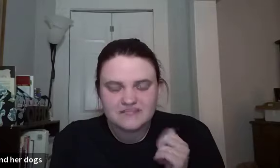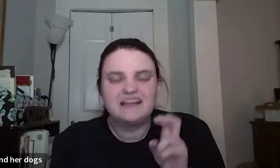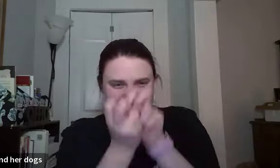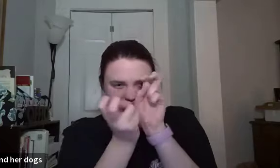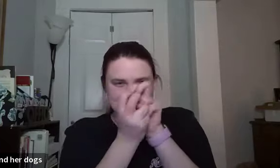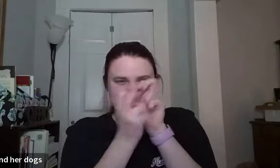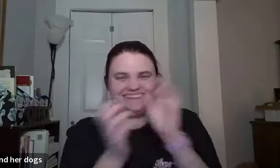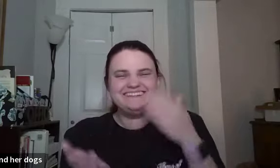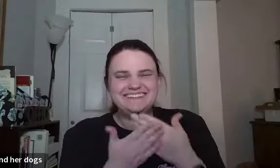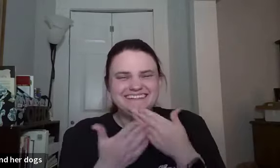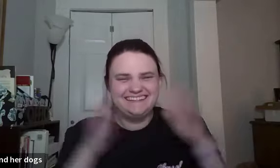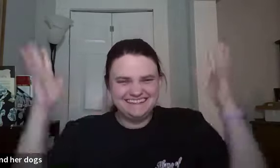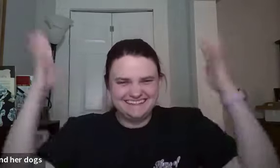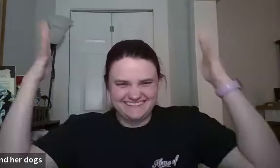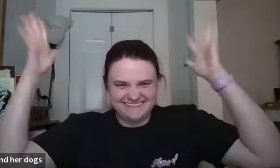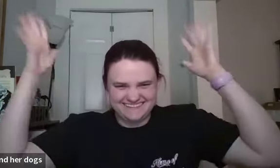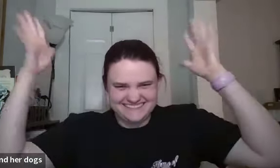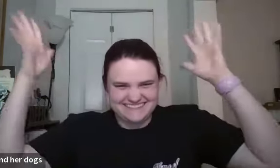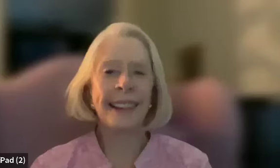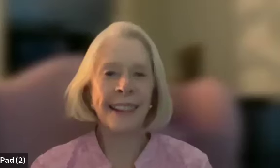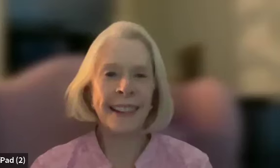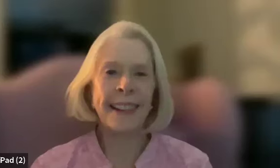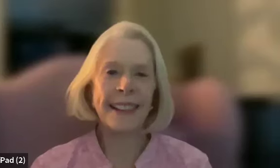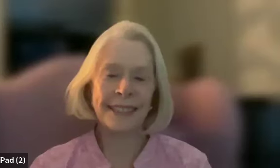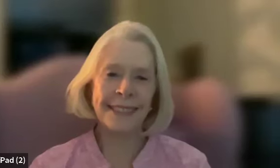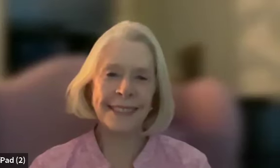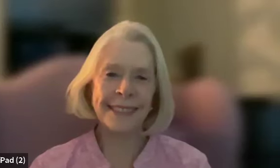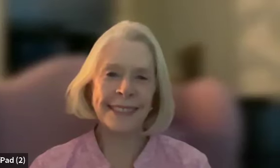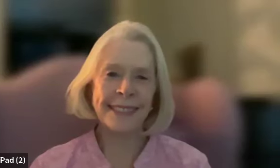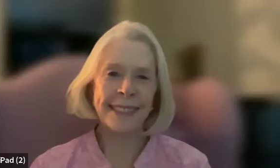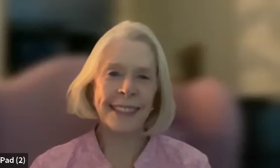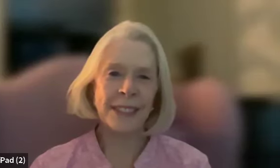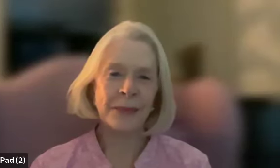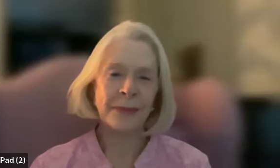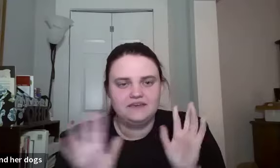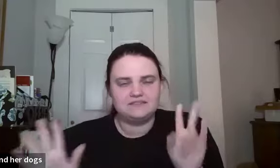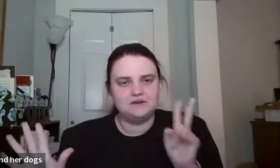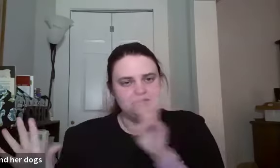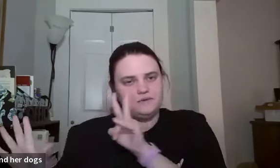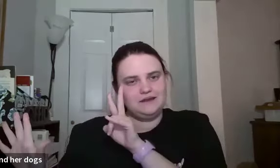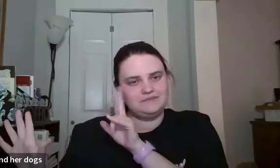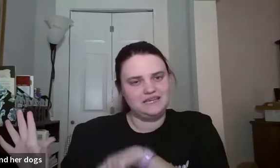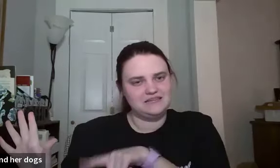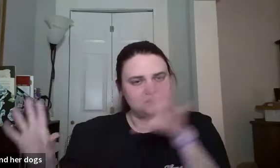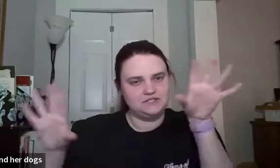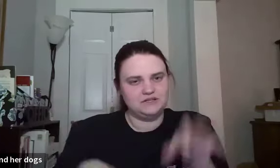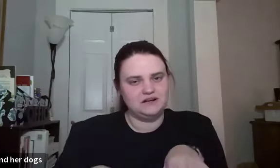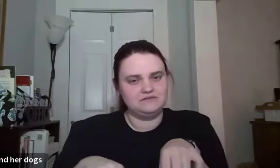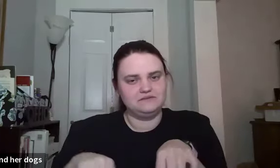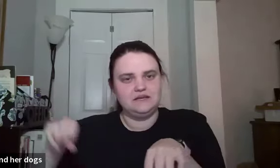Is a squirrel. Good. Awesome. Okay. And then I think because I know Miss Katie's got her screen off and